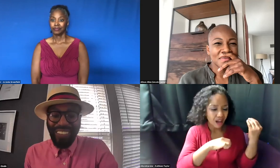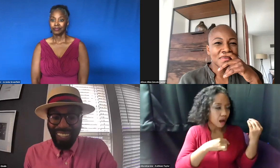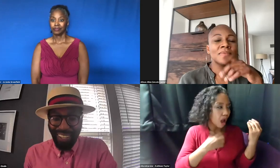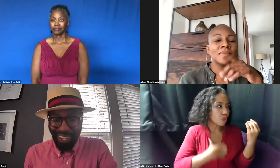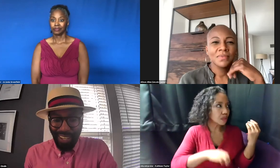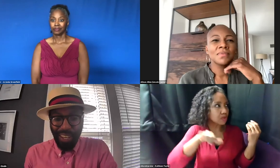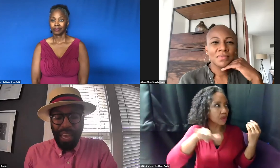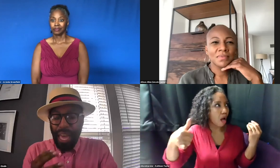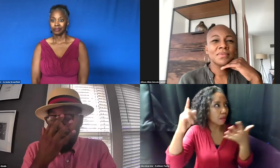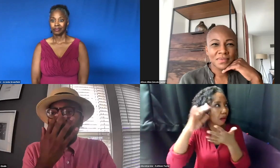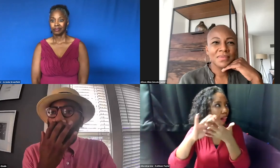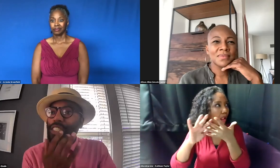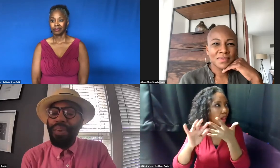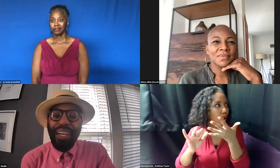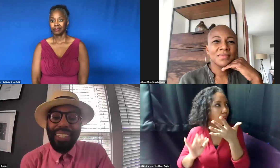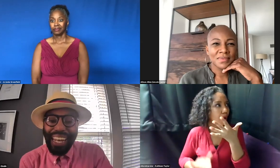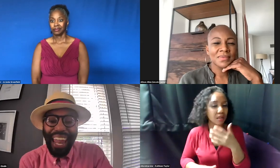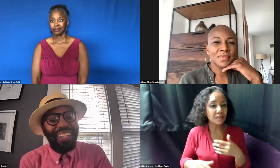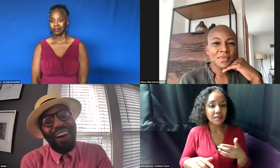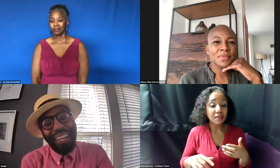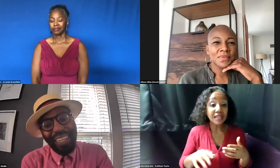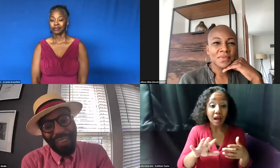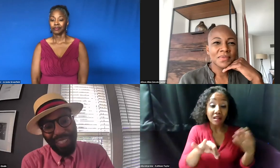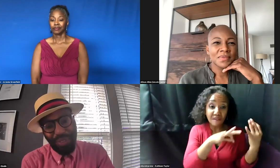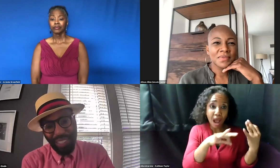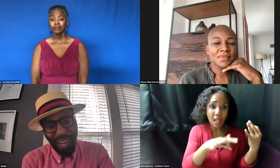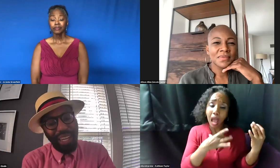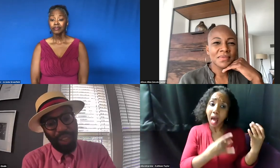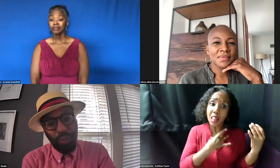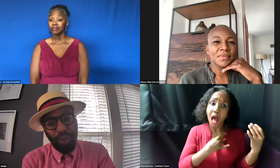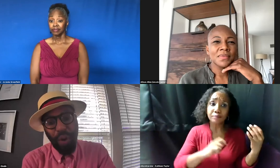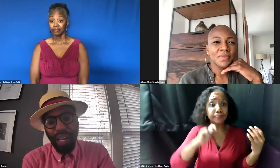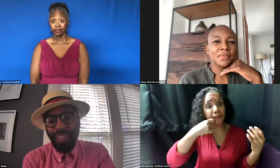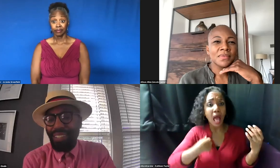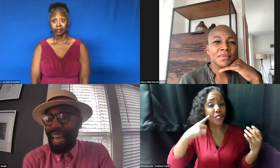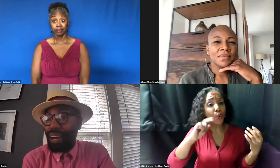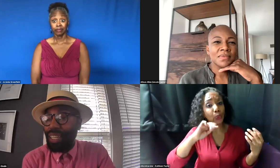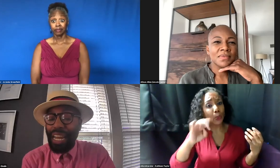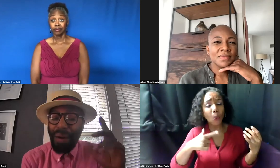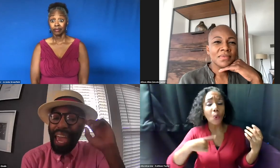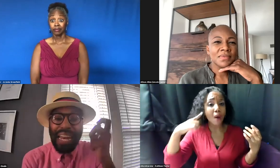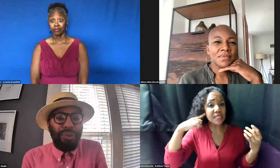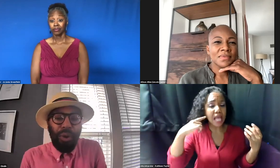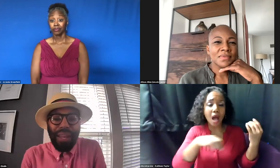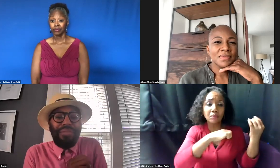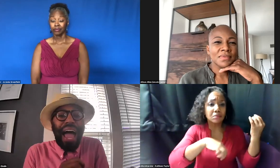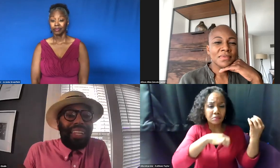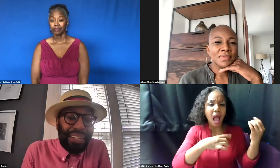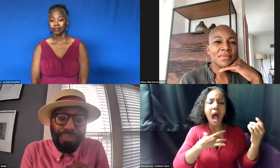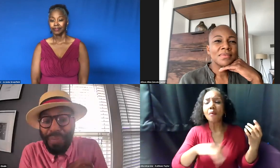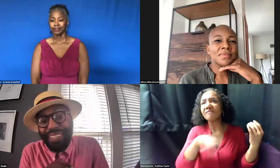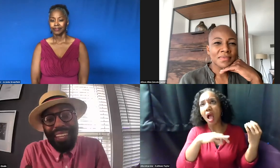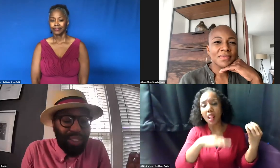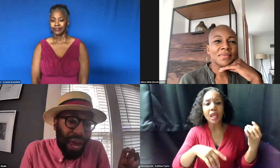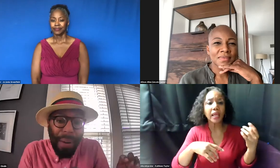doing. Mm-hmm. And it wasn't because I didn't like the violin. I really, really dug it. I thought it was cool. I loved how it sounded. In my head, I was gonna play